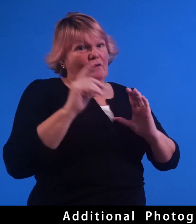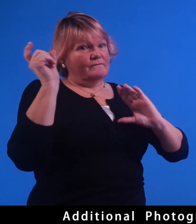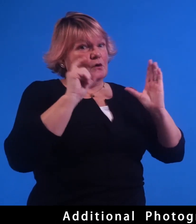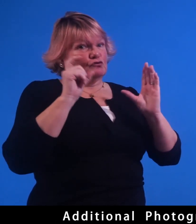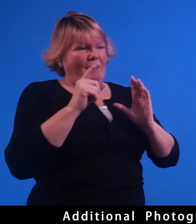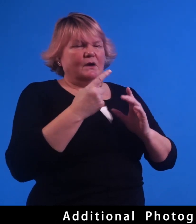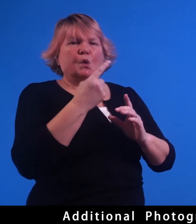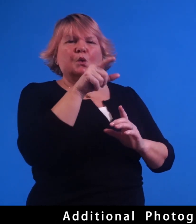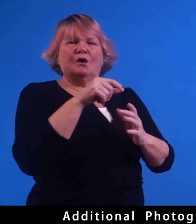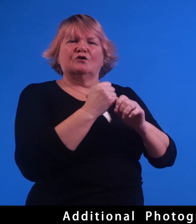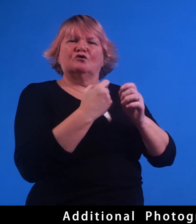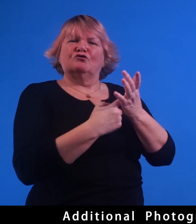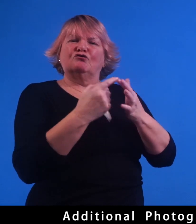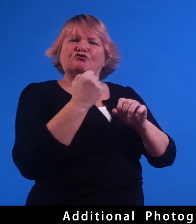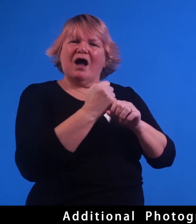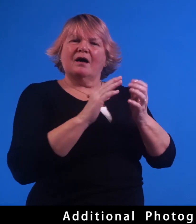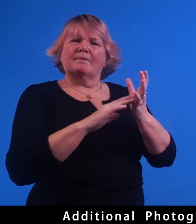Additional photography, Greg McVean,